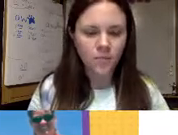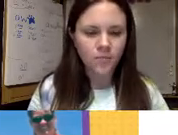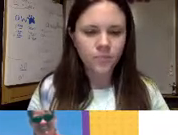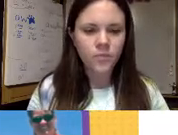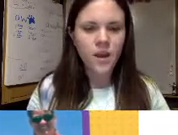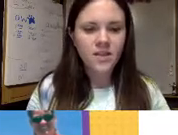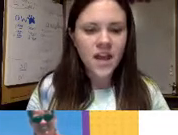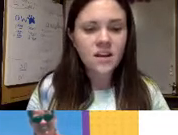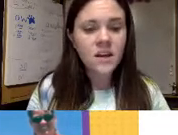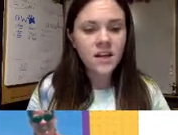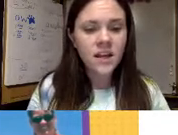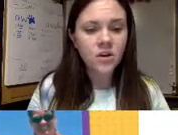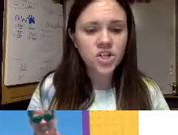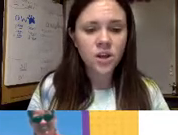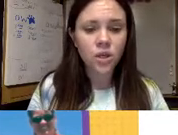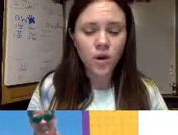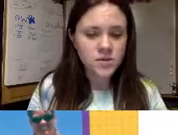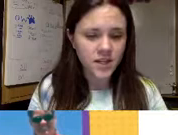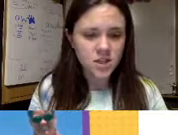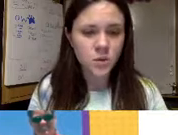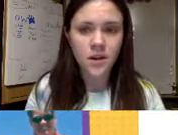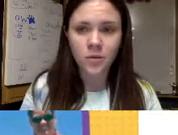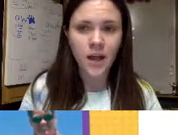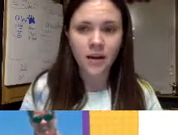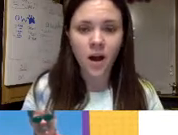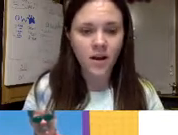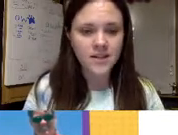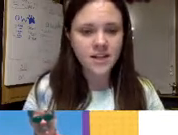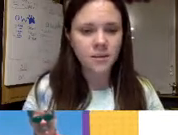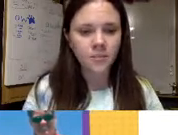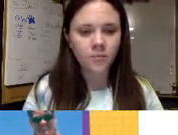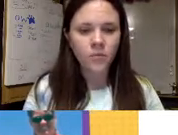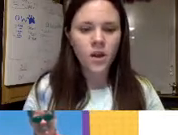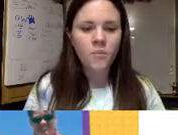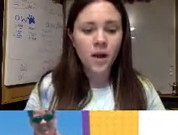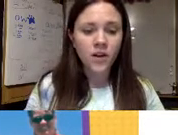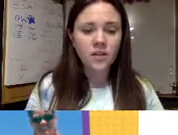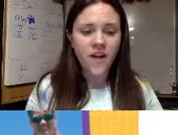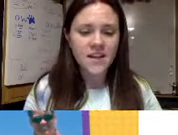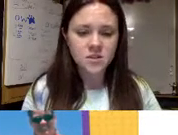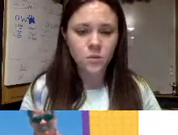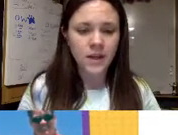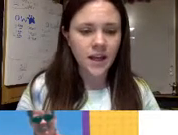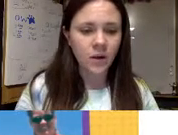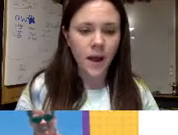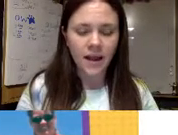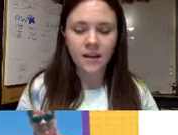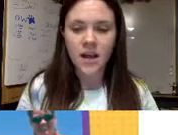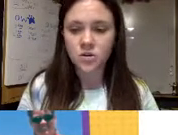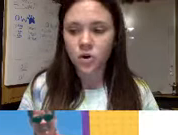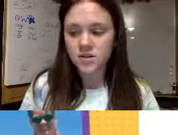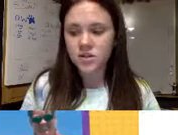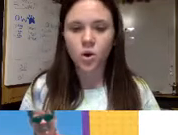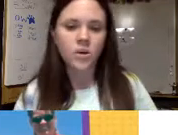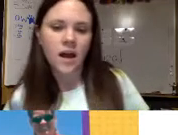ball. Then he or she throws it to another player on the team. By running fast, we can get away